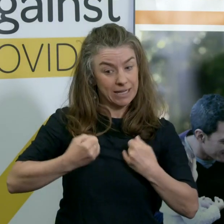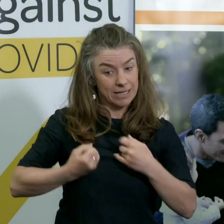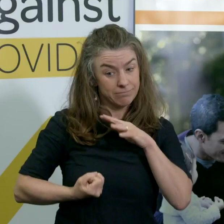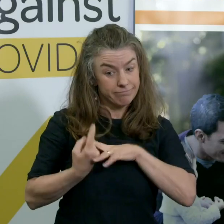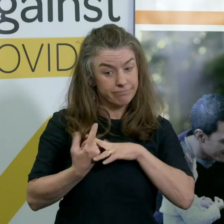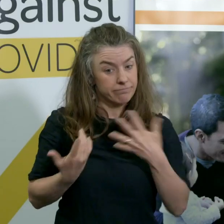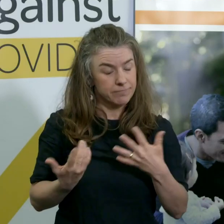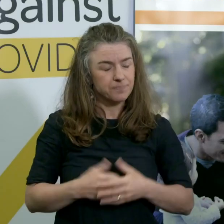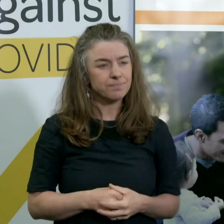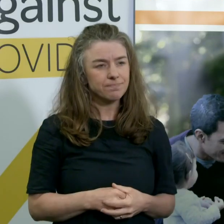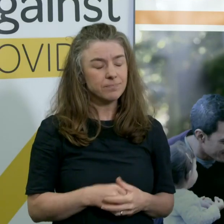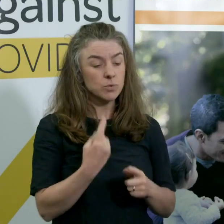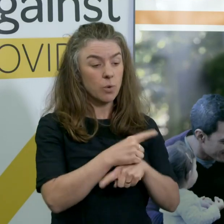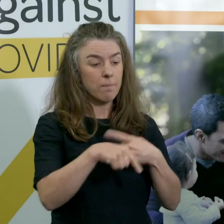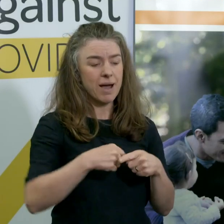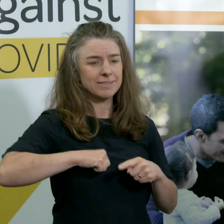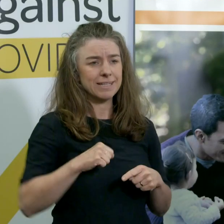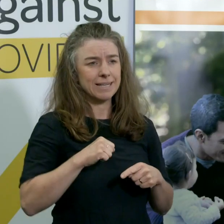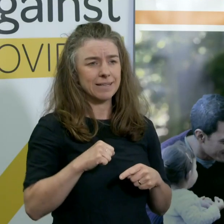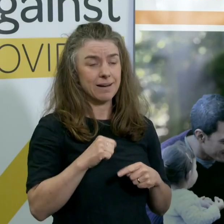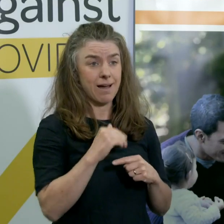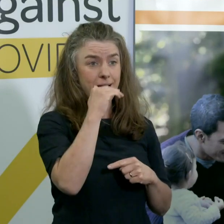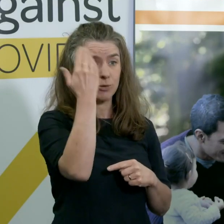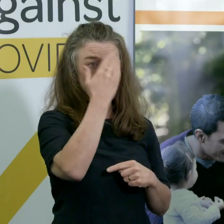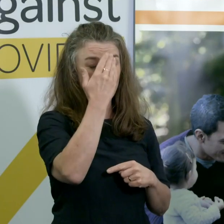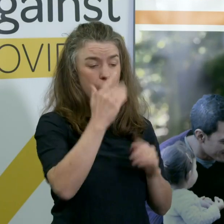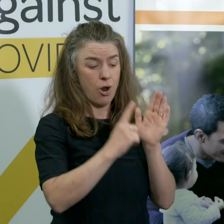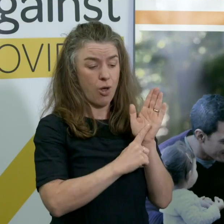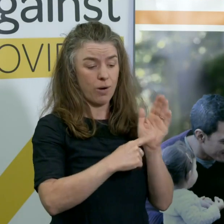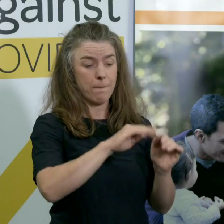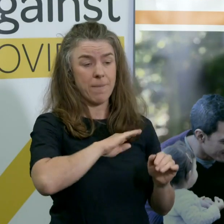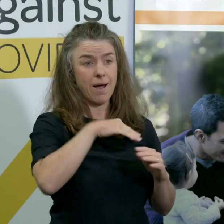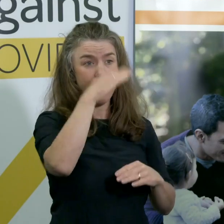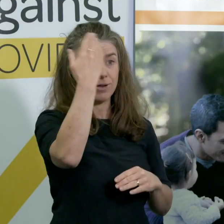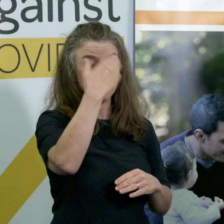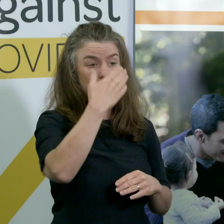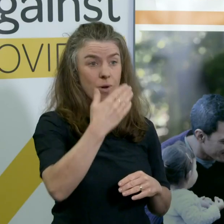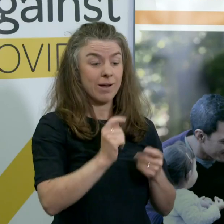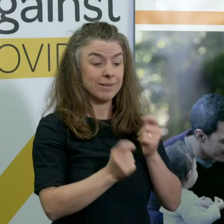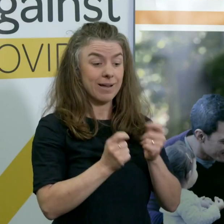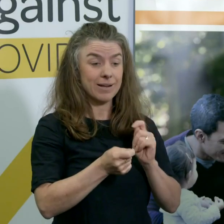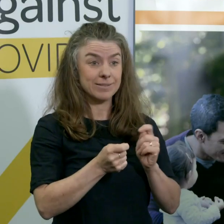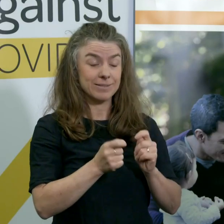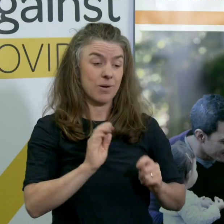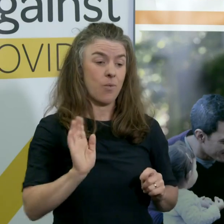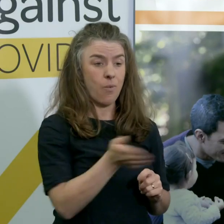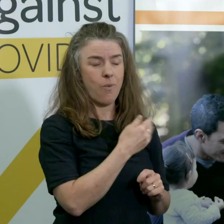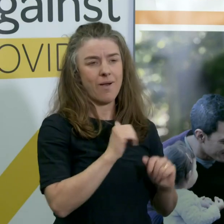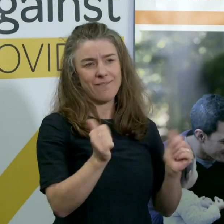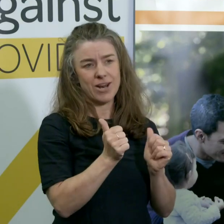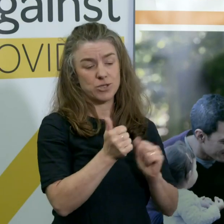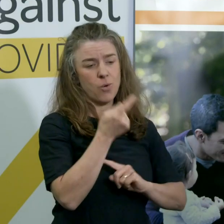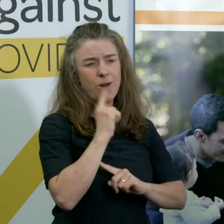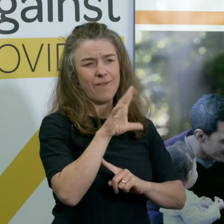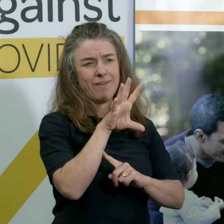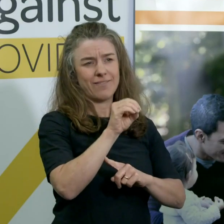Turning then to Logan Park High School, and as we reported later in the day yesterday, all the tests on 150 close